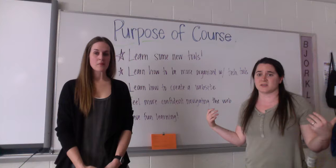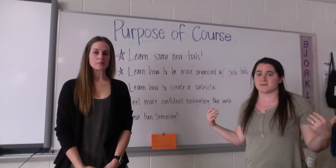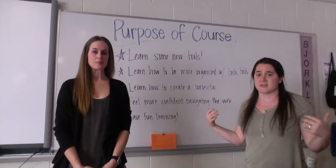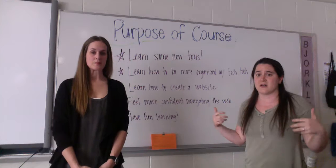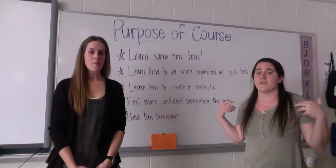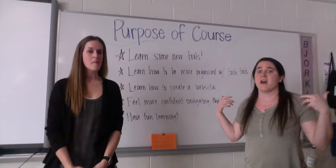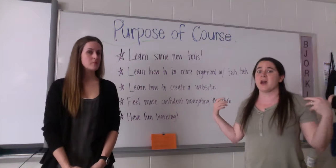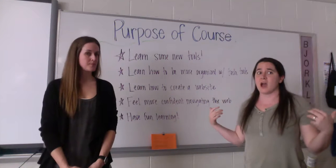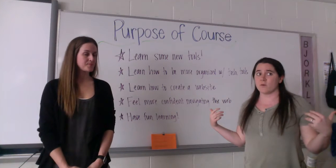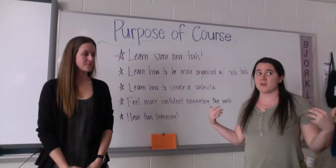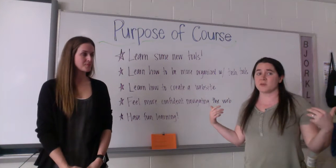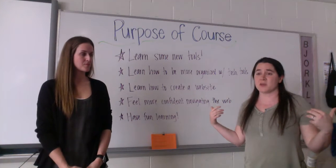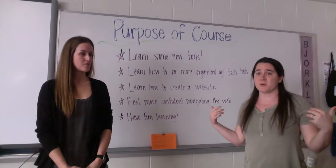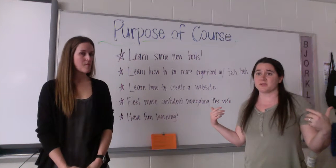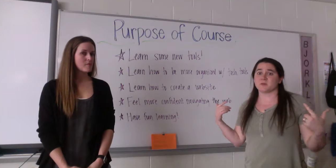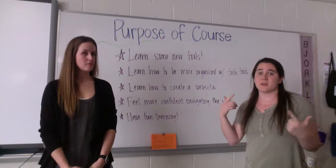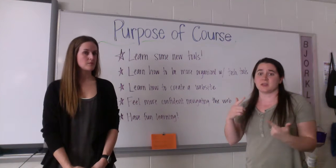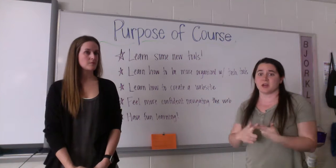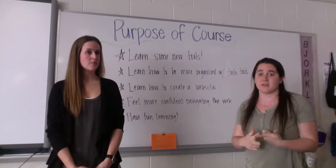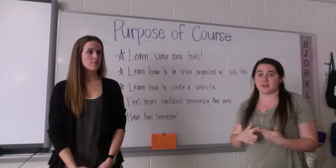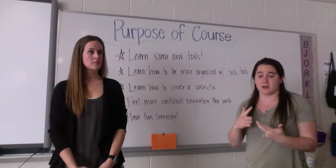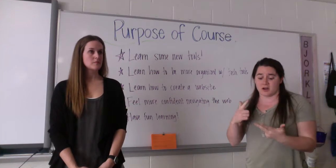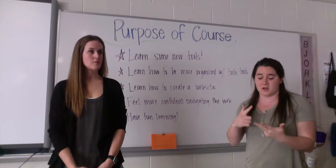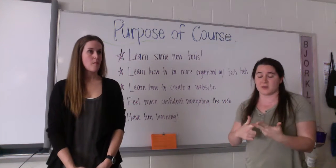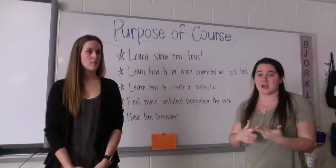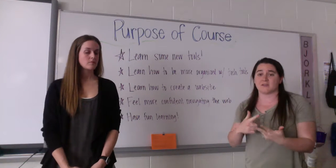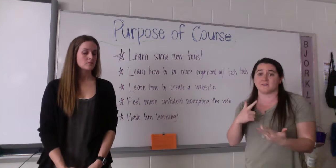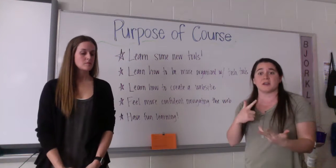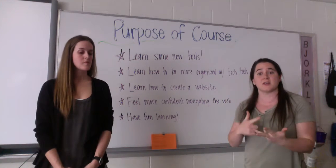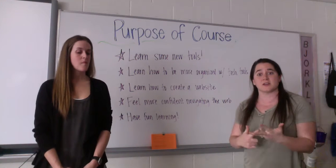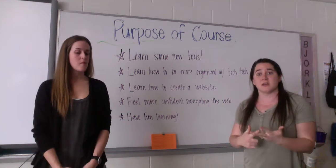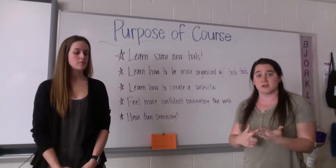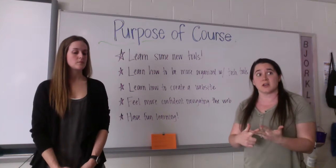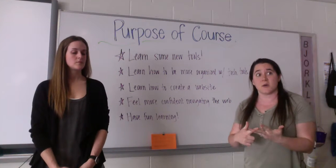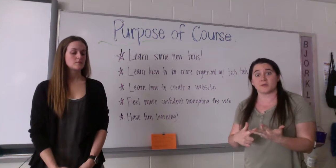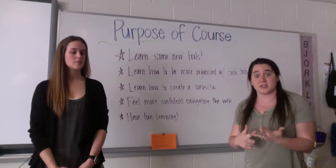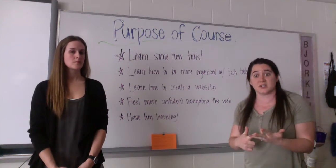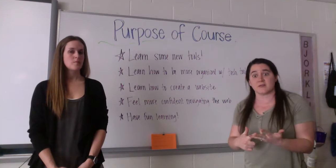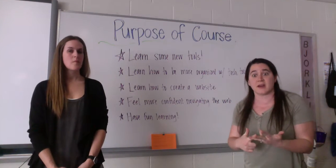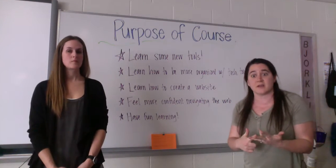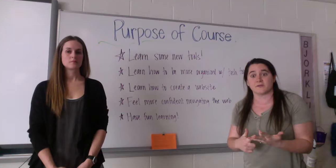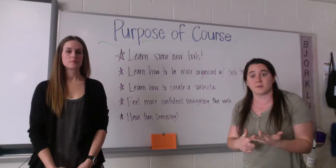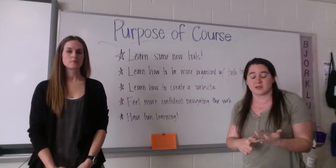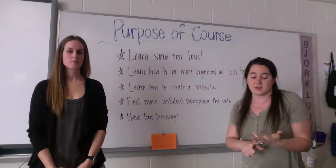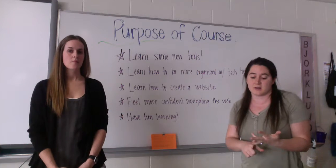of stuff. I want to be able to be a leader and to be confident and to humbly share that information.